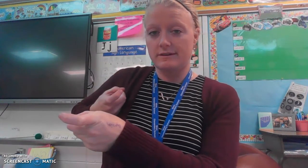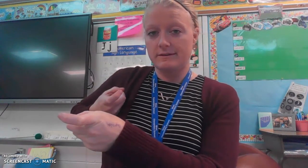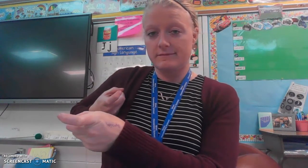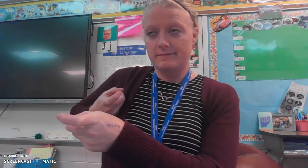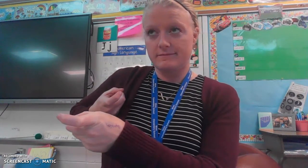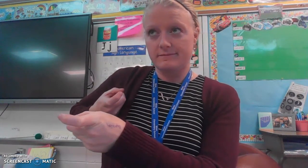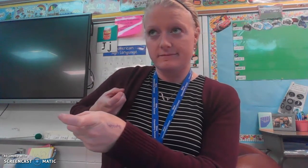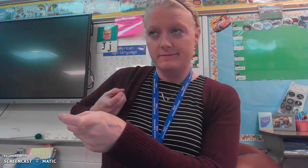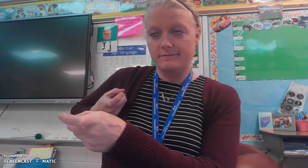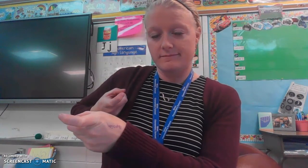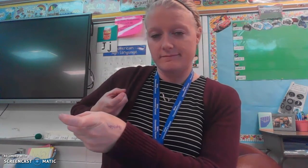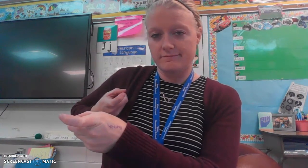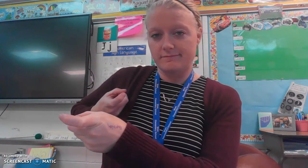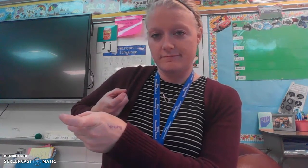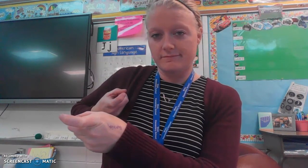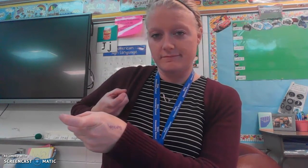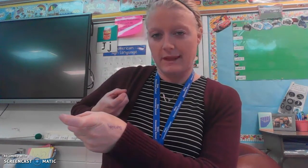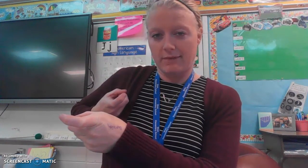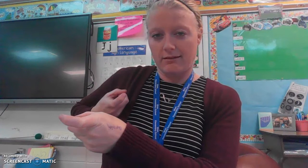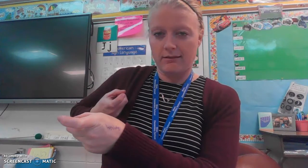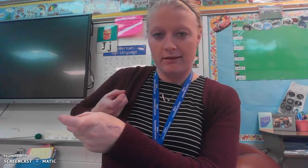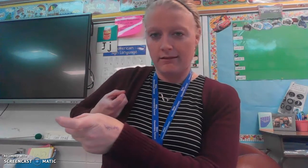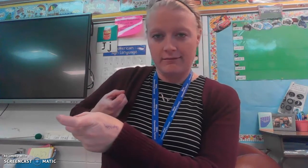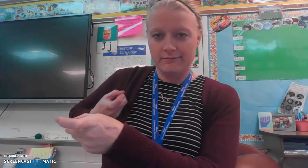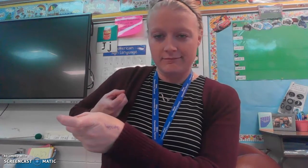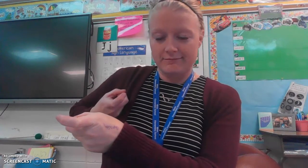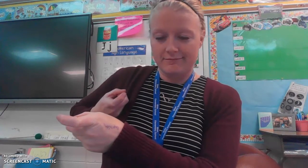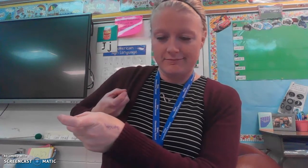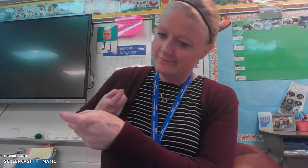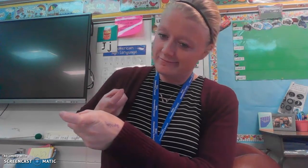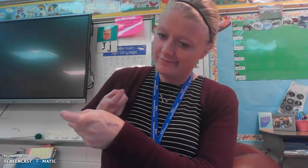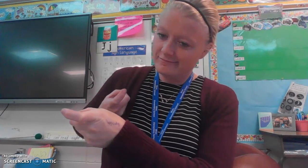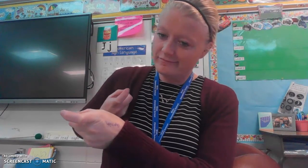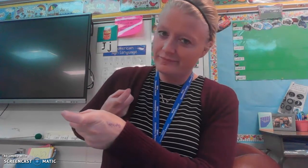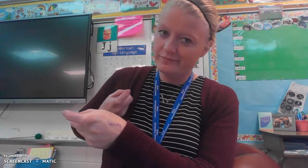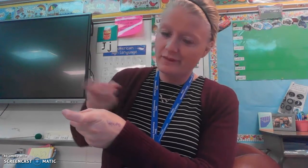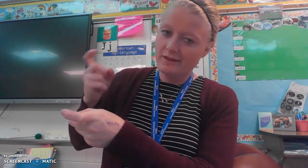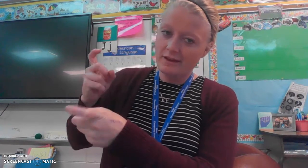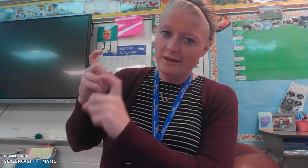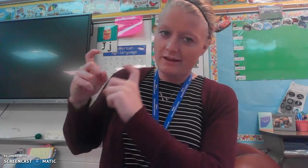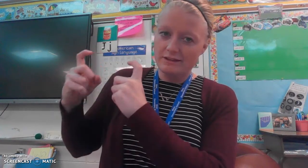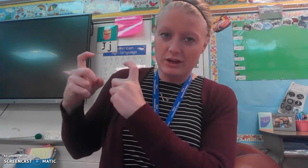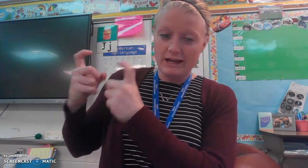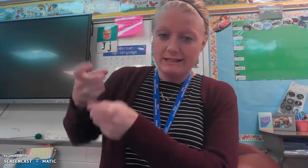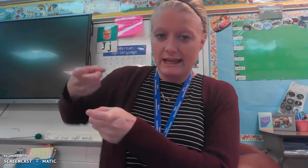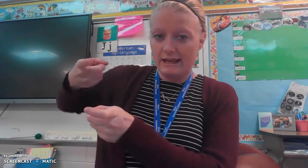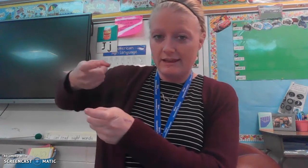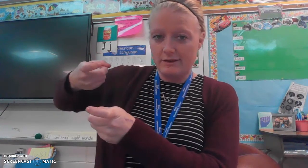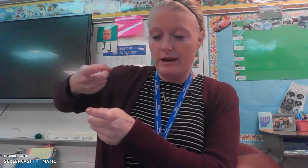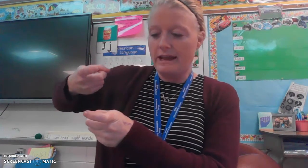Lorelei Bailey to the front car circle. Evelyn and Lorelei Bailey to the front car circle. So your X hand, the right